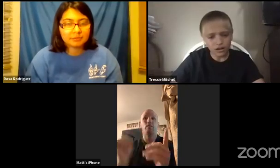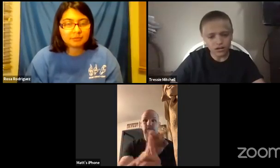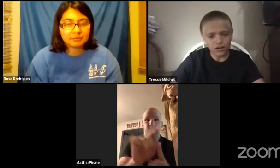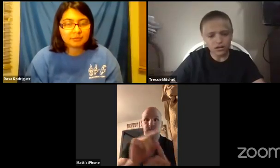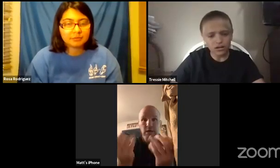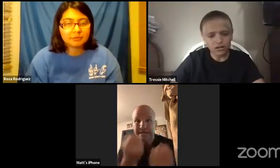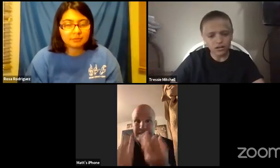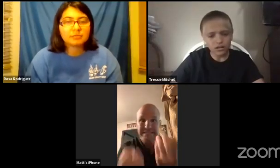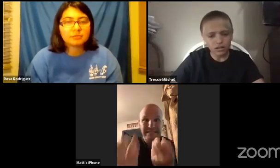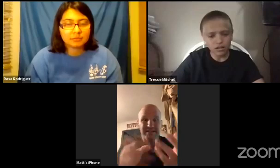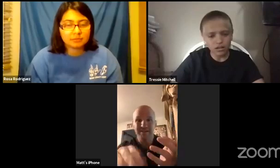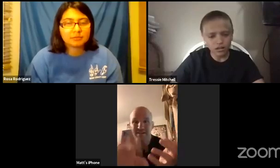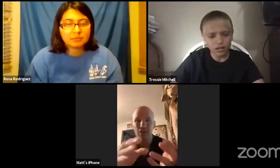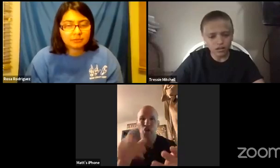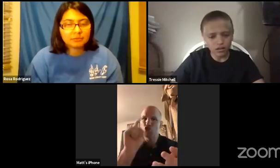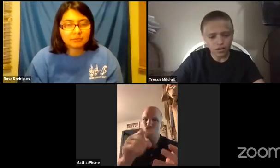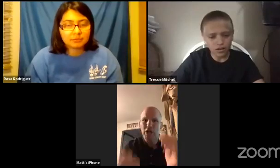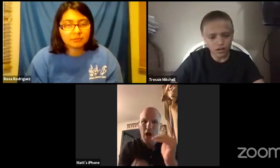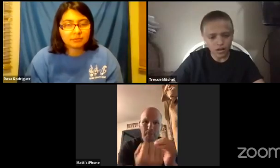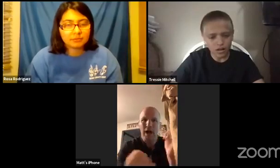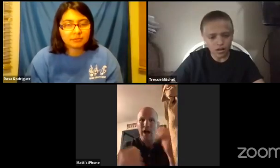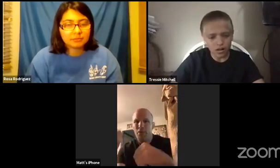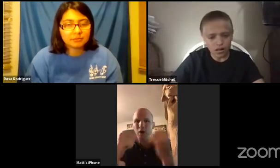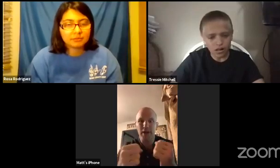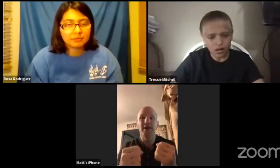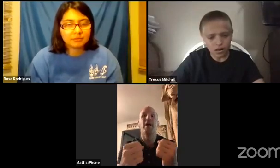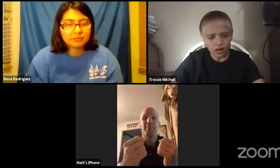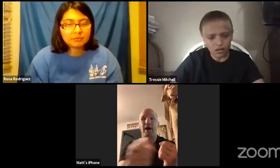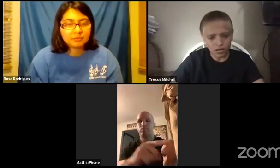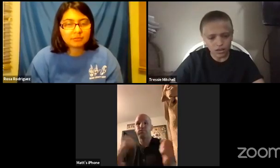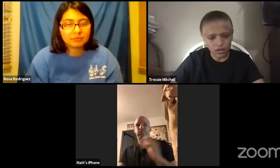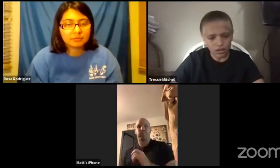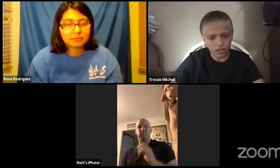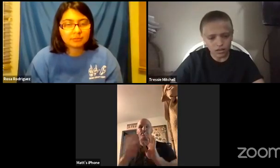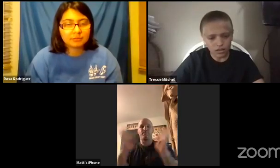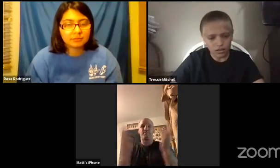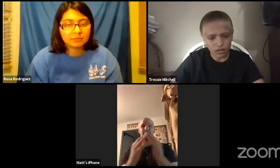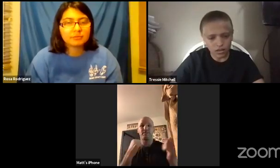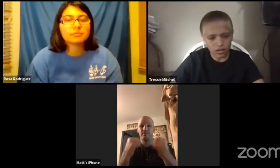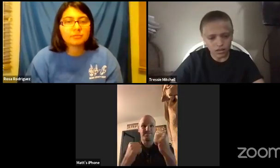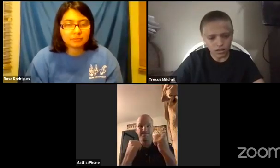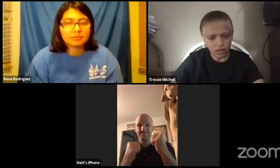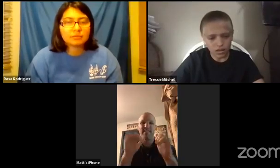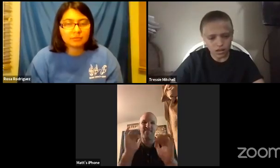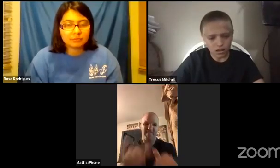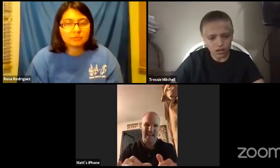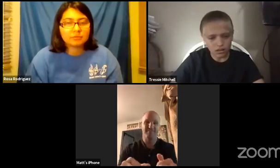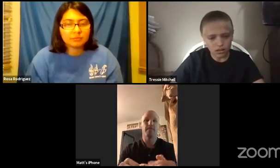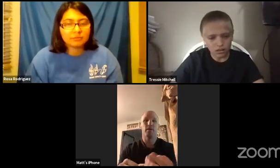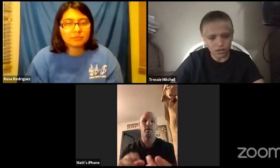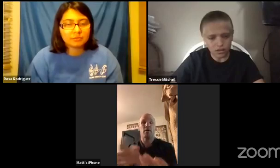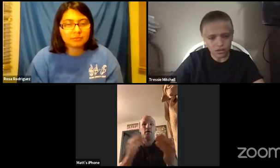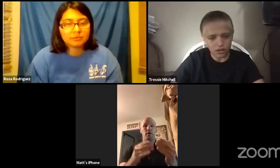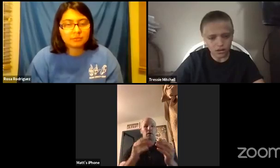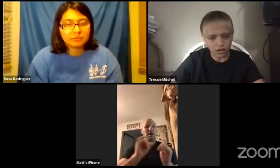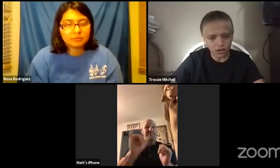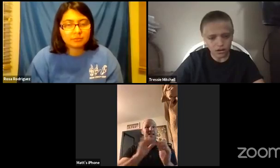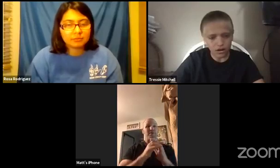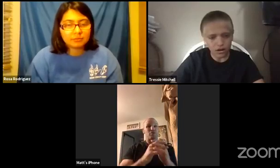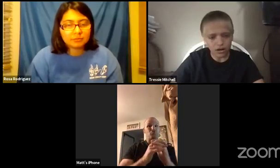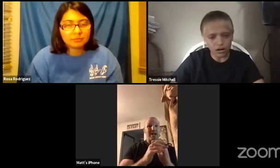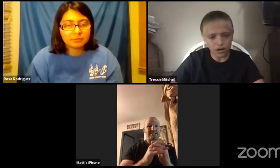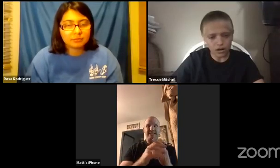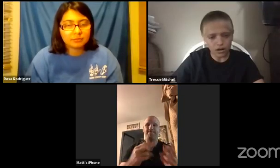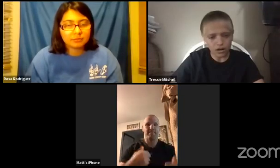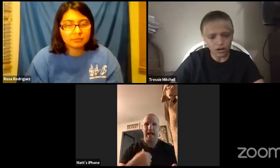unfortunately, had to wait. I couldn't receive any coaching until the breaks. Only when I was able to go